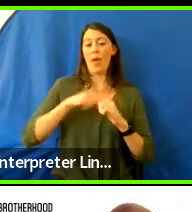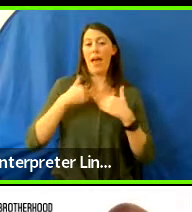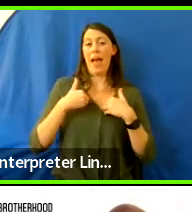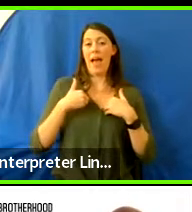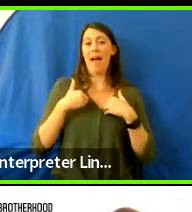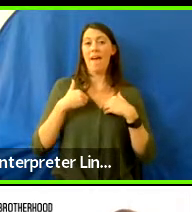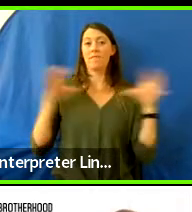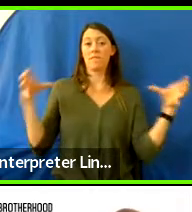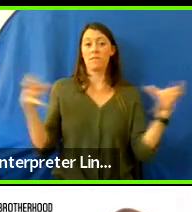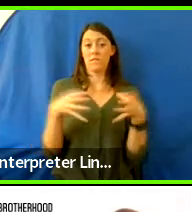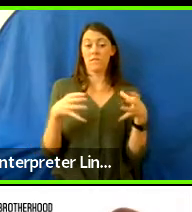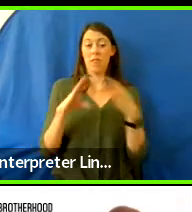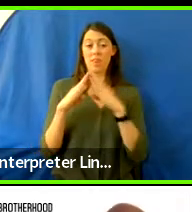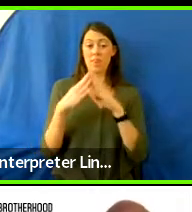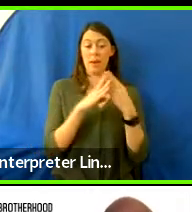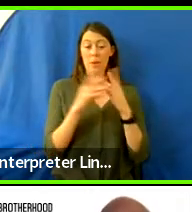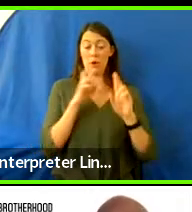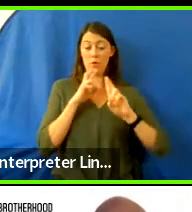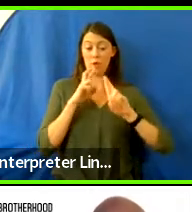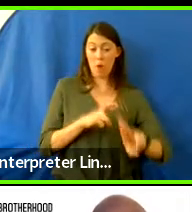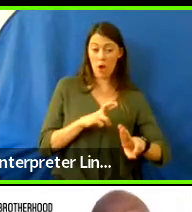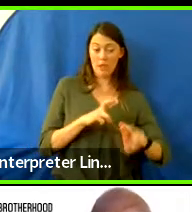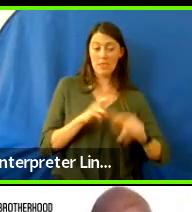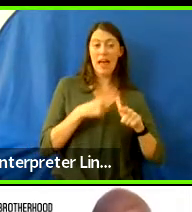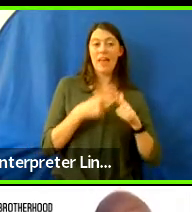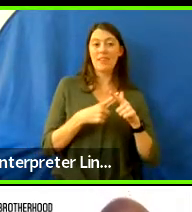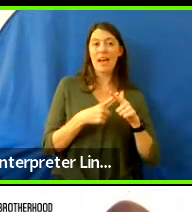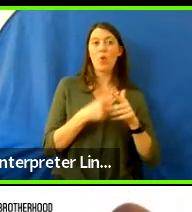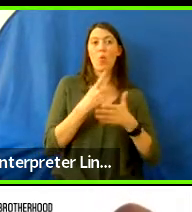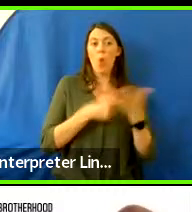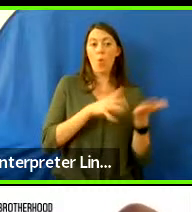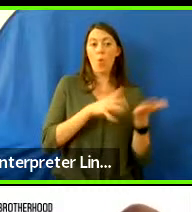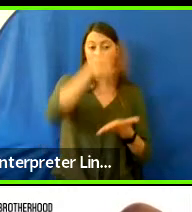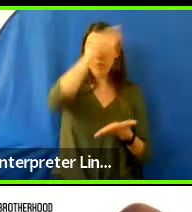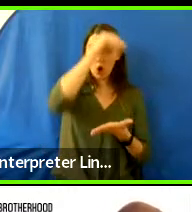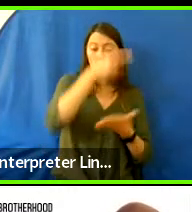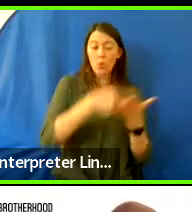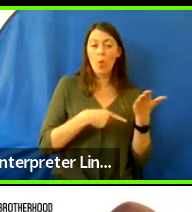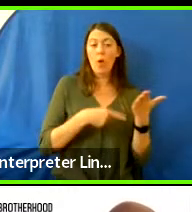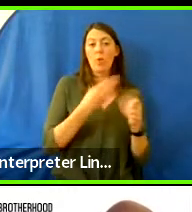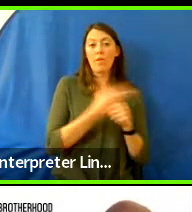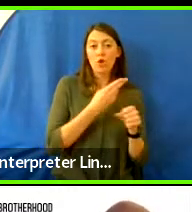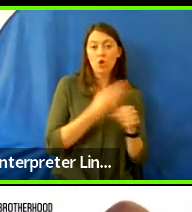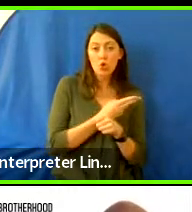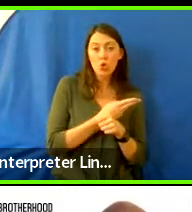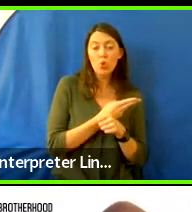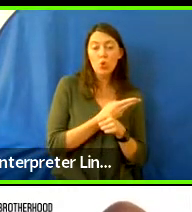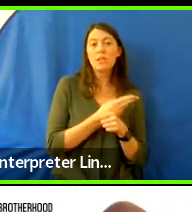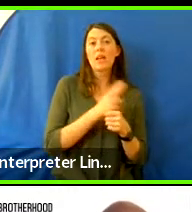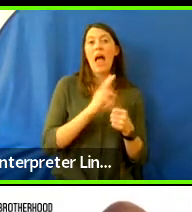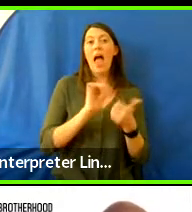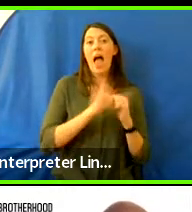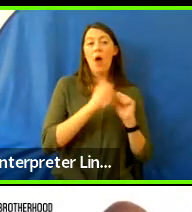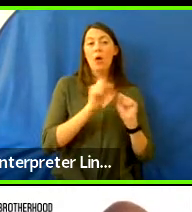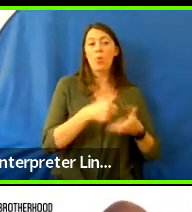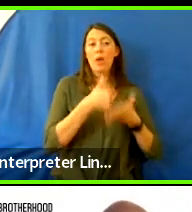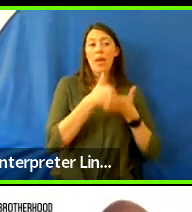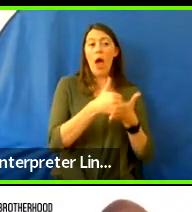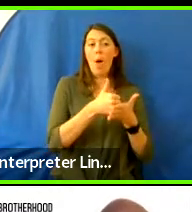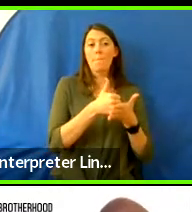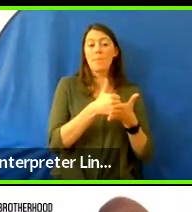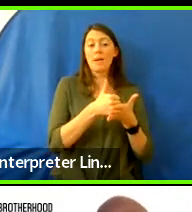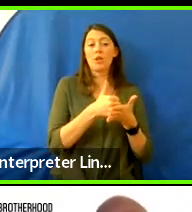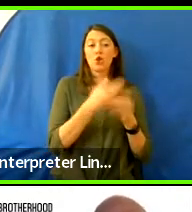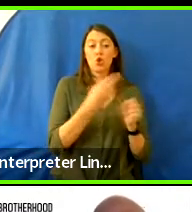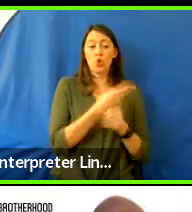now start to use the mechanisms that we've already built through COVID to link people to resources, food, housing,